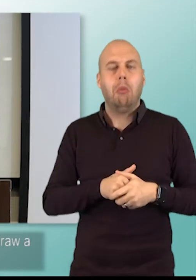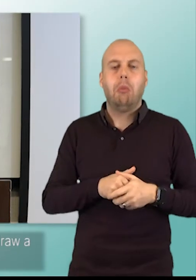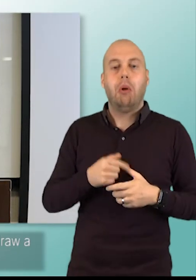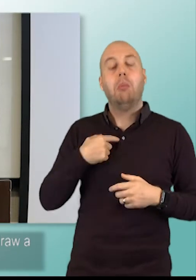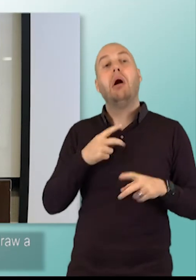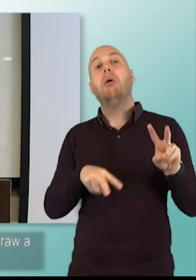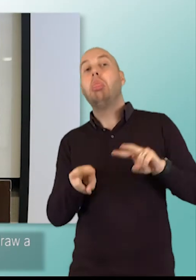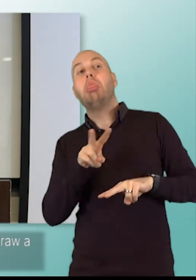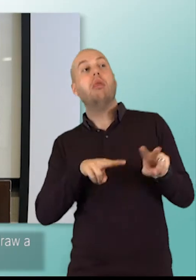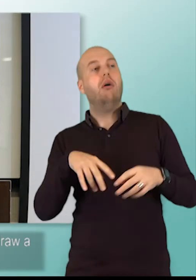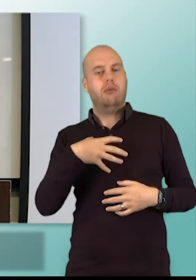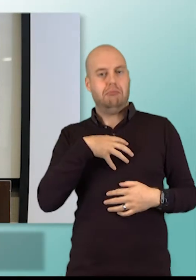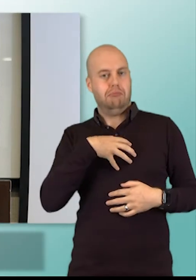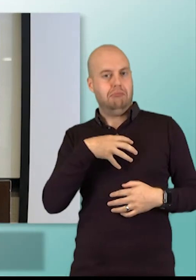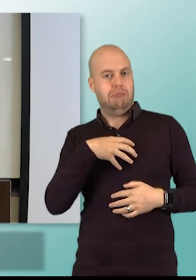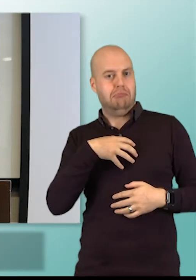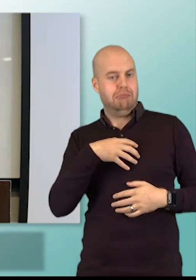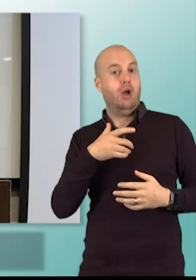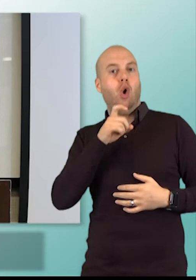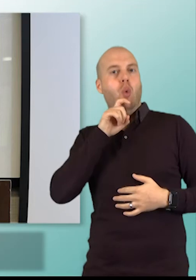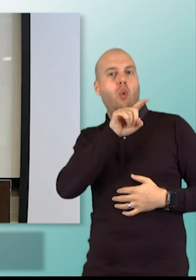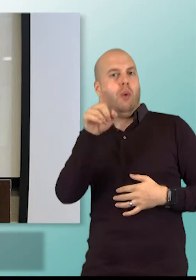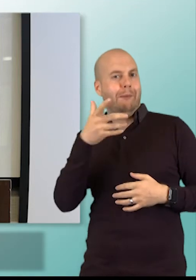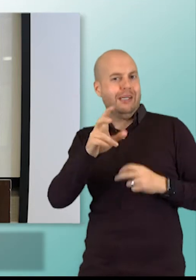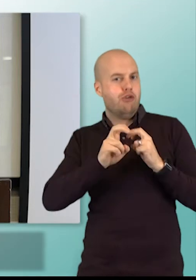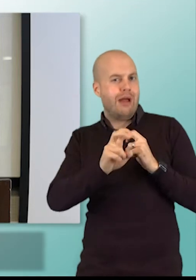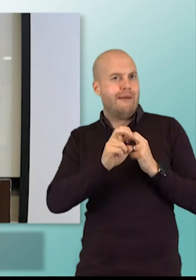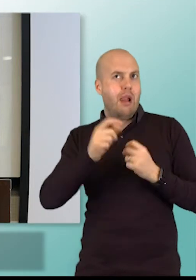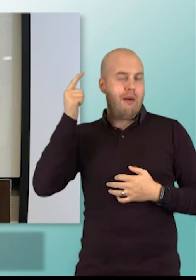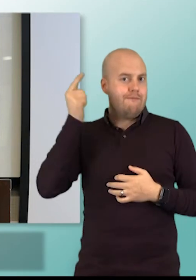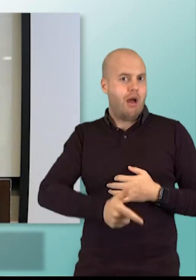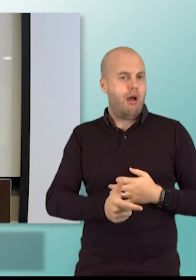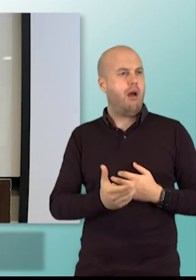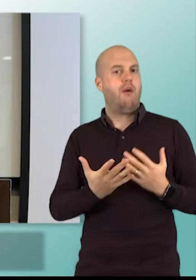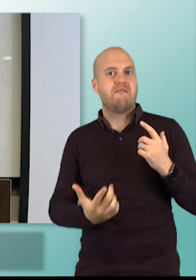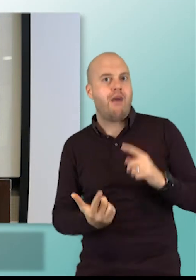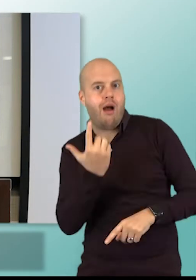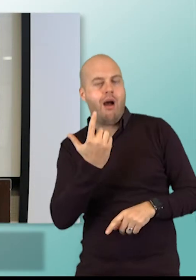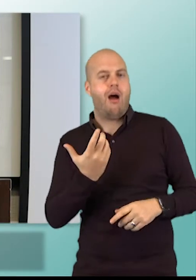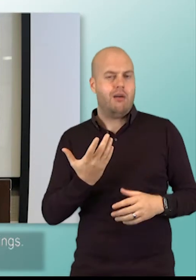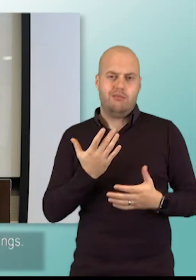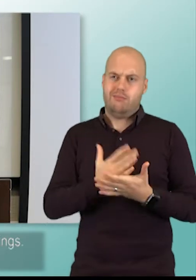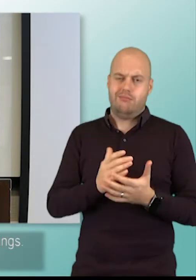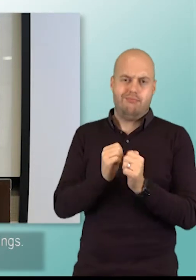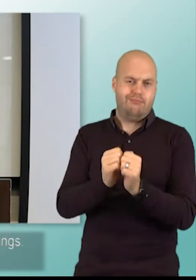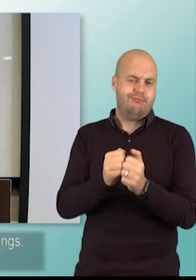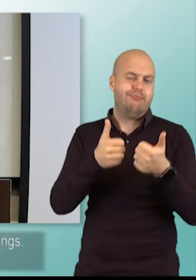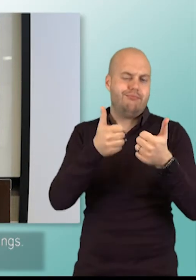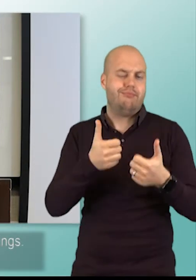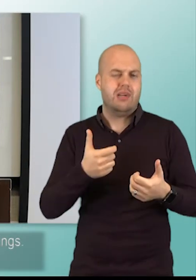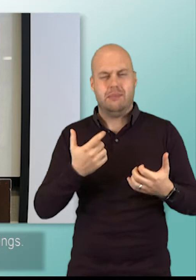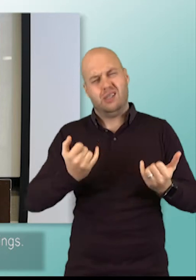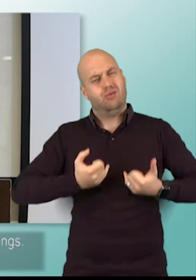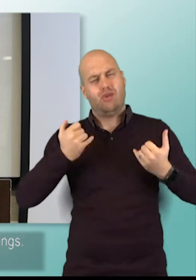I was just scanning the lists, and thank you to those who've travelled a particularly long way to get here. It's always great,